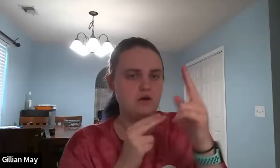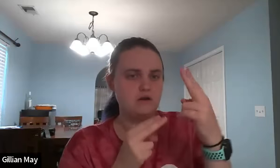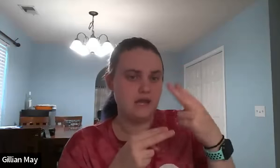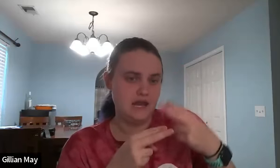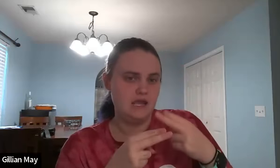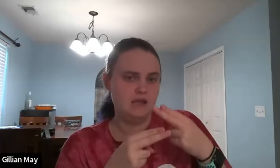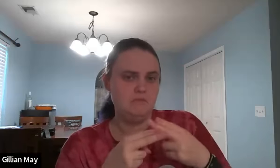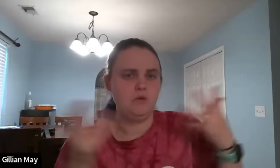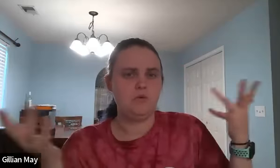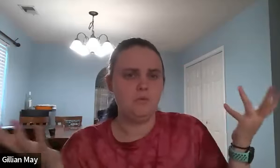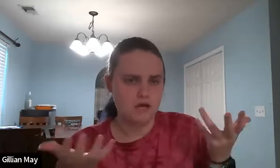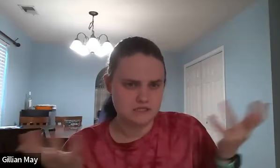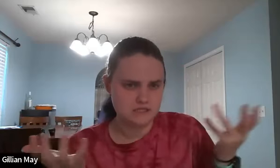your name, what?